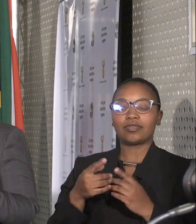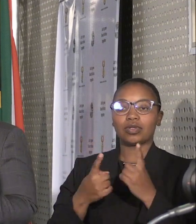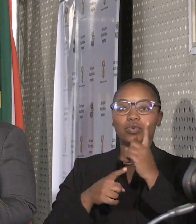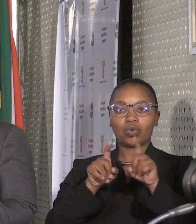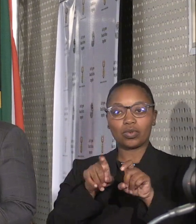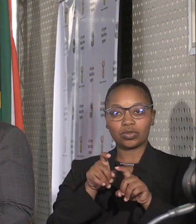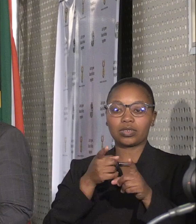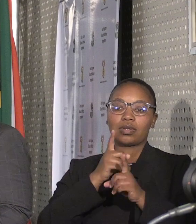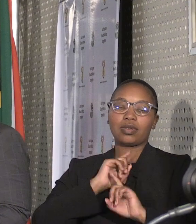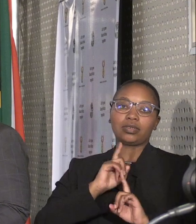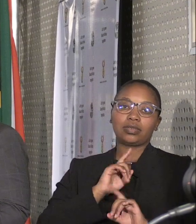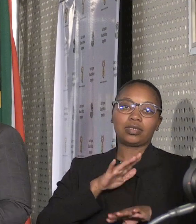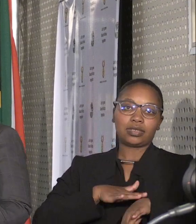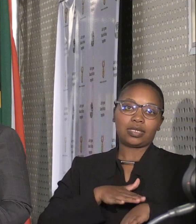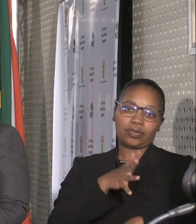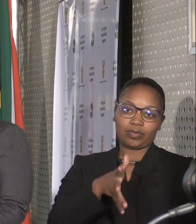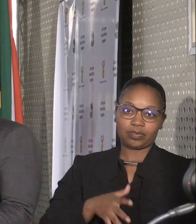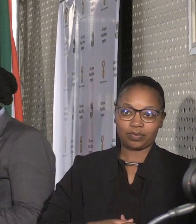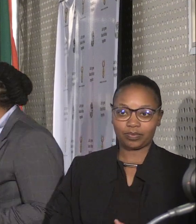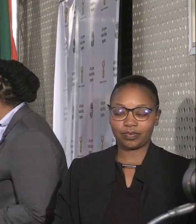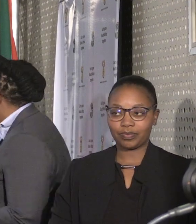Q&A. Minister, over to you.